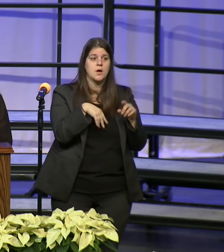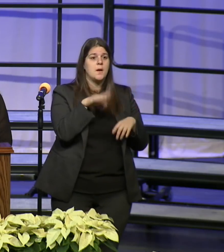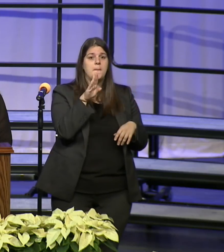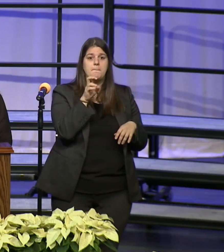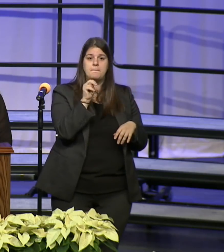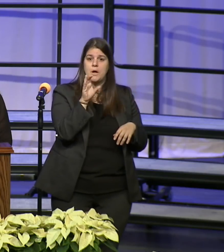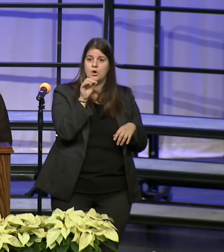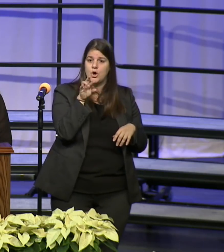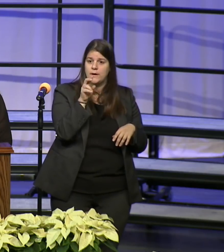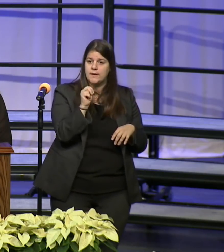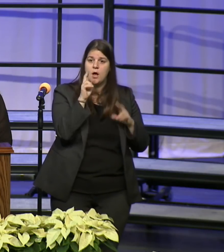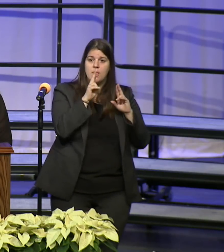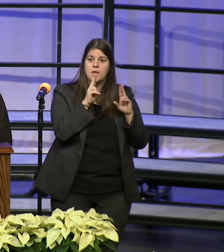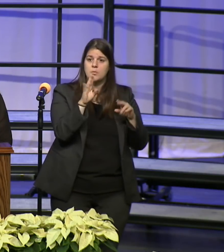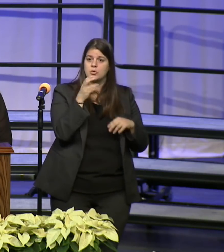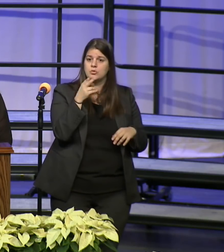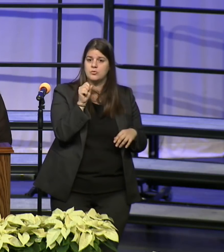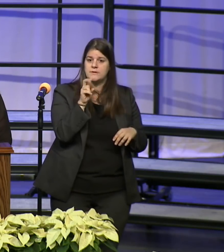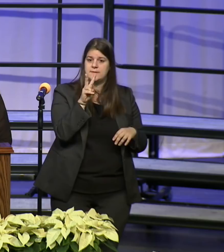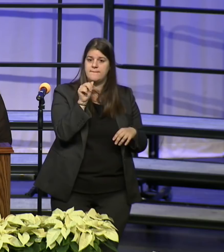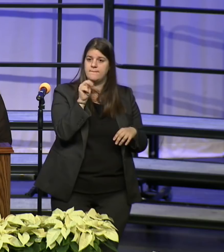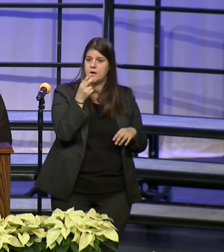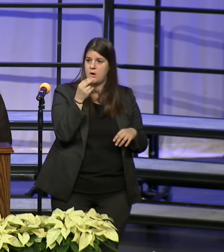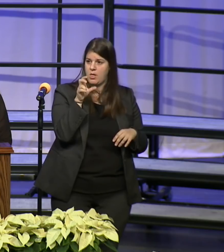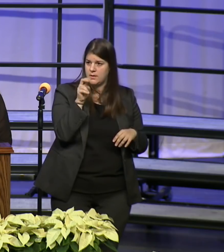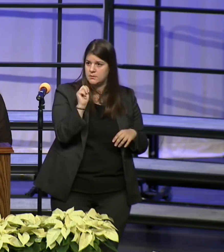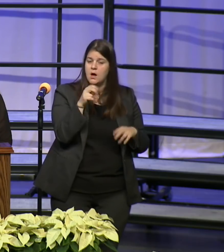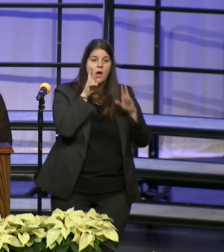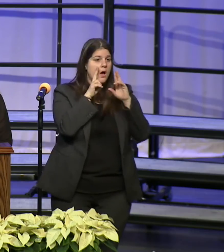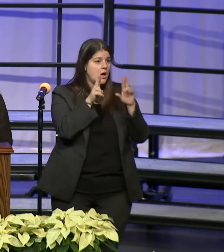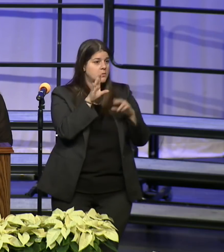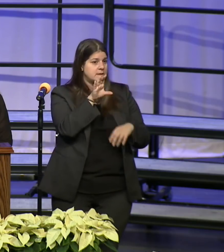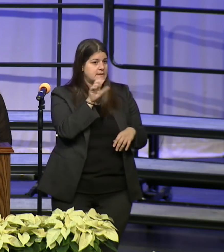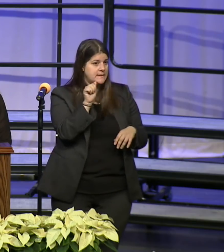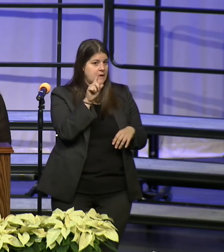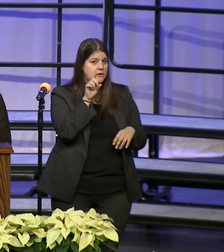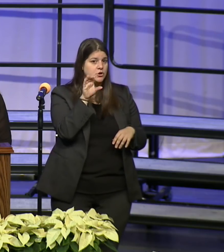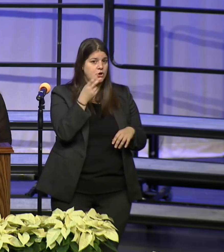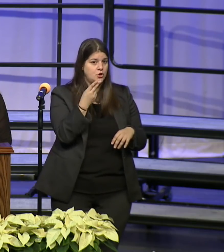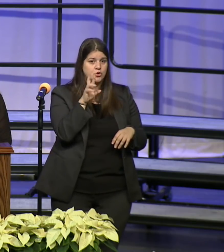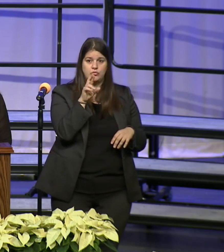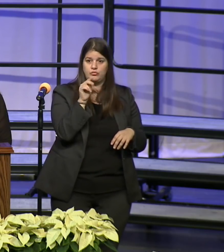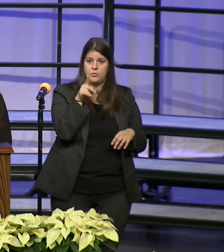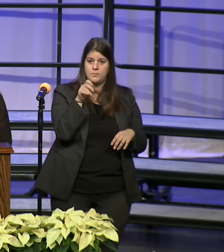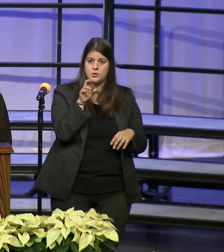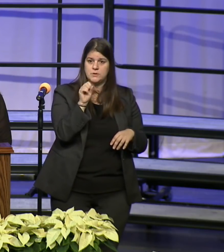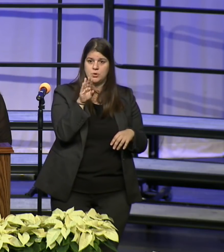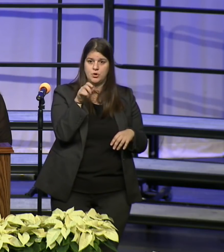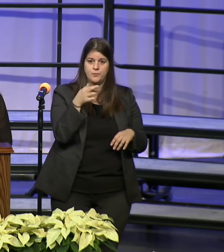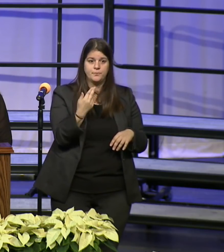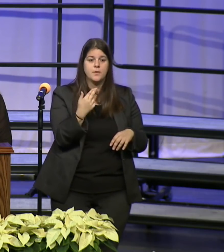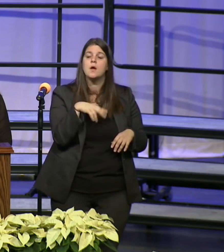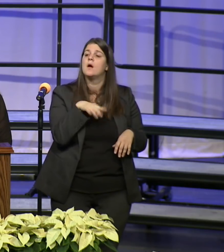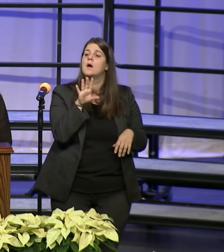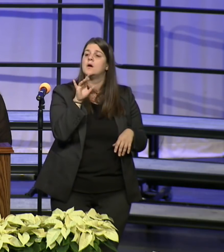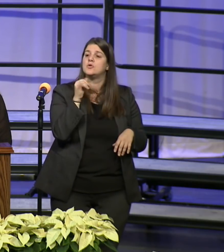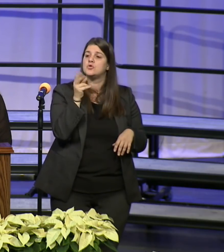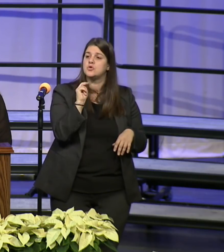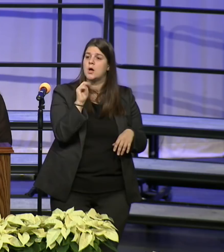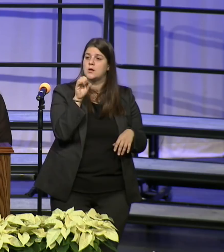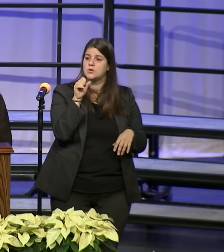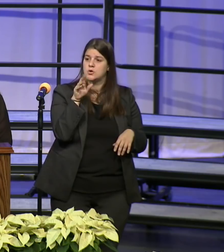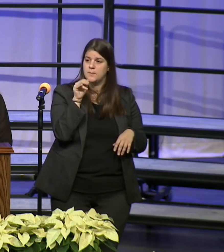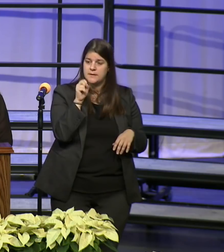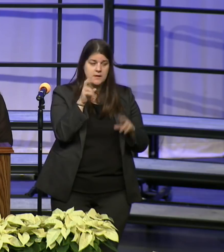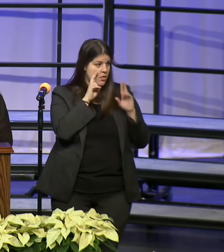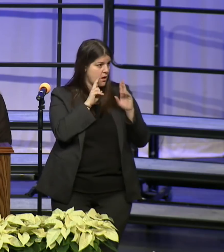the Honorable Chris Van Hollen, the Honorable C.A. Dutch Ruppersberger, Honorable John Sarbanes, the